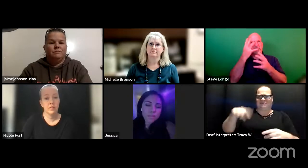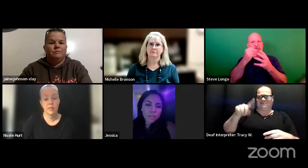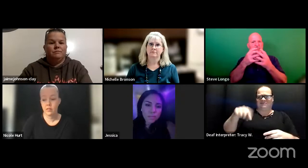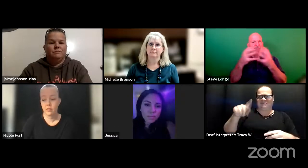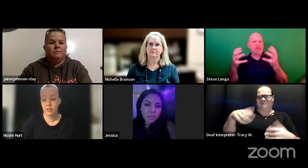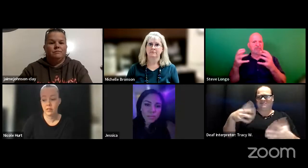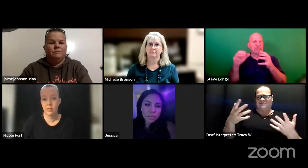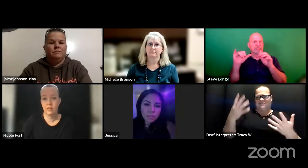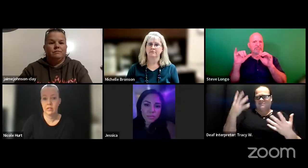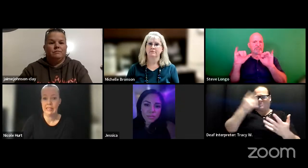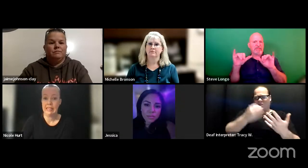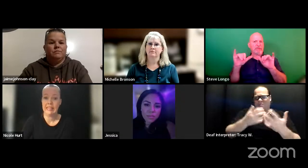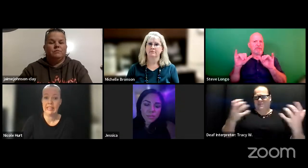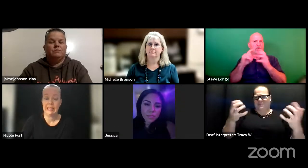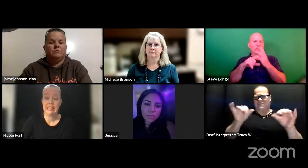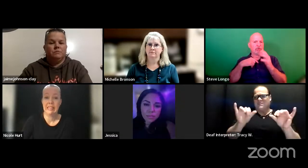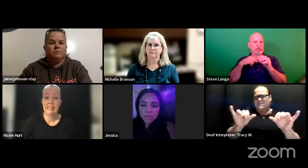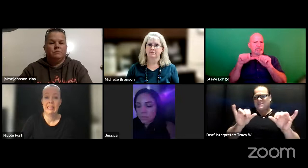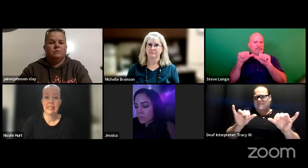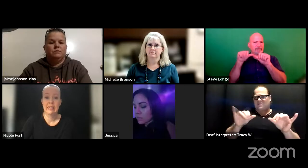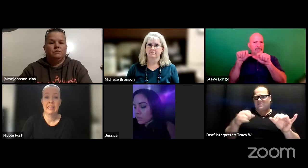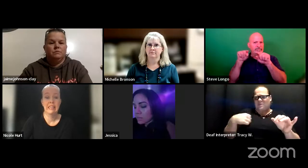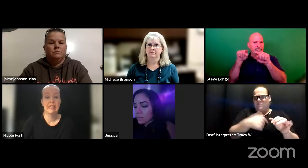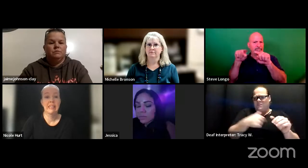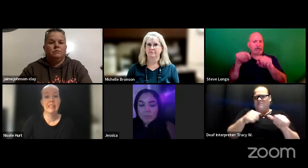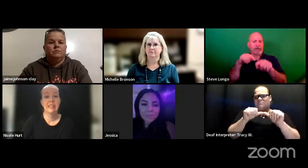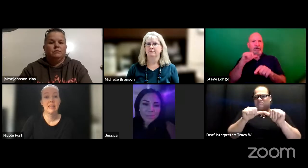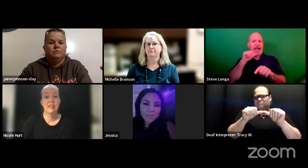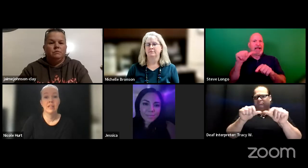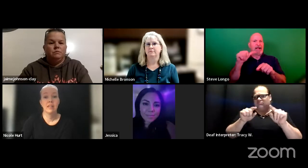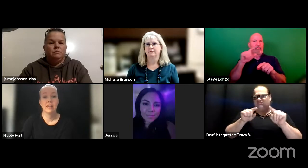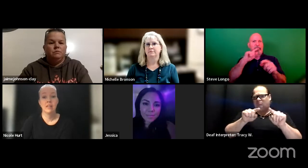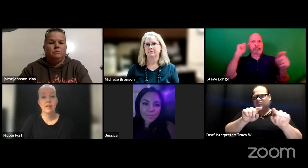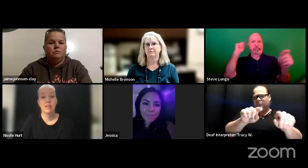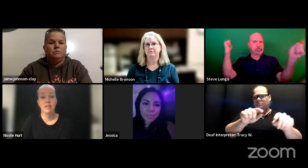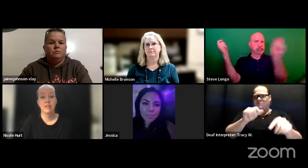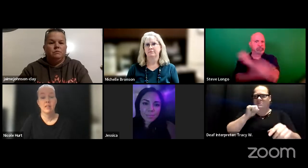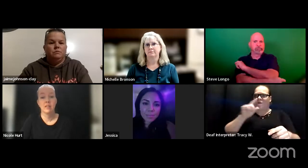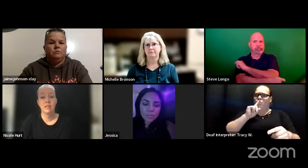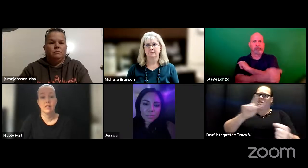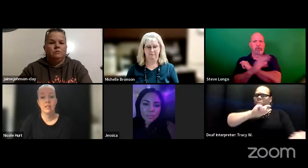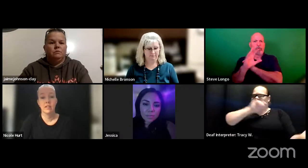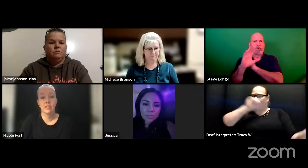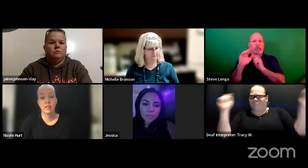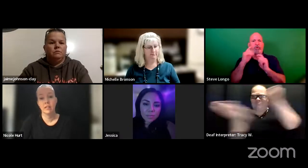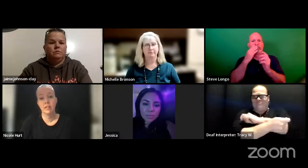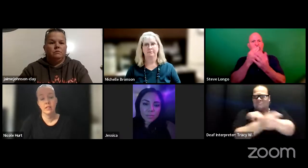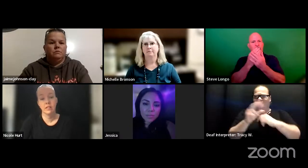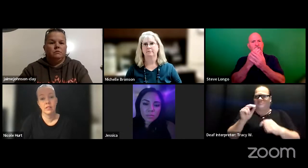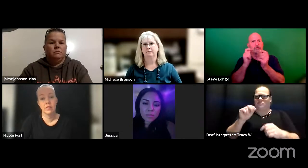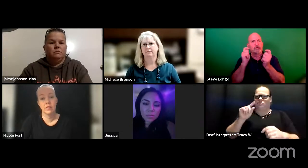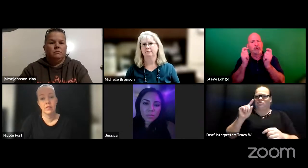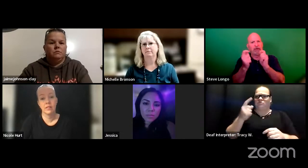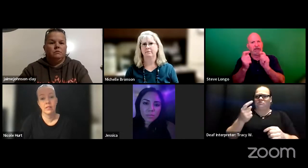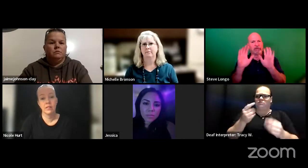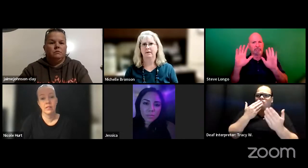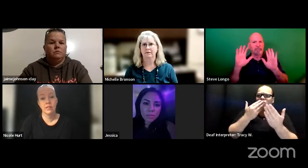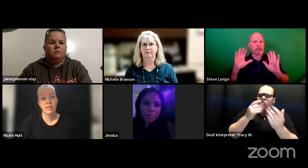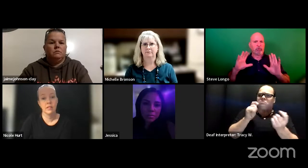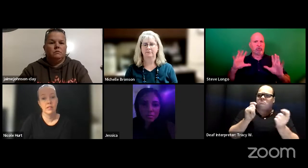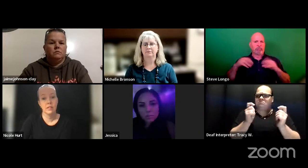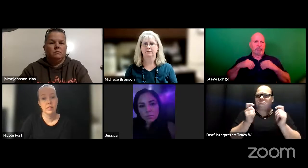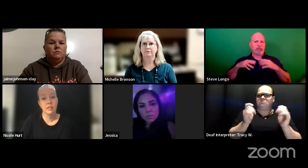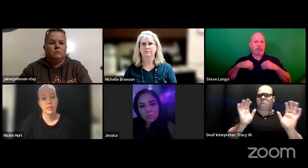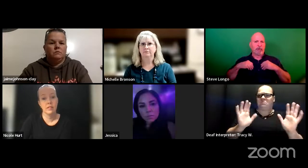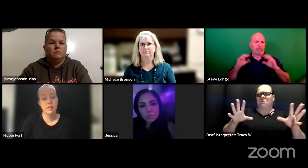has impacted our practices. Otherwise, things have stayed pretty stable. There's not been a